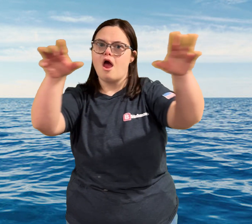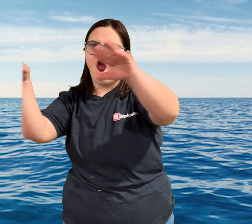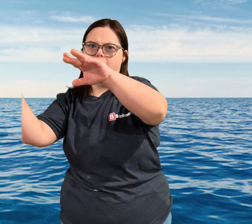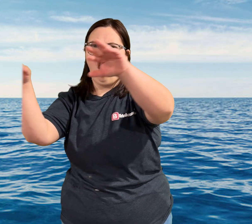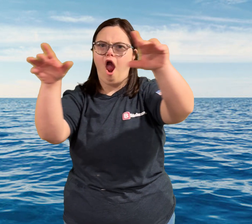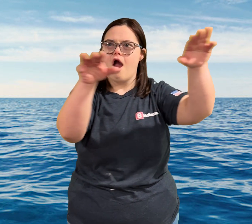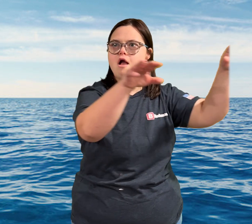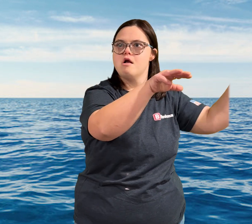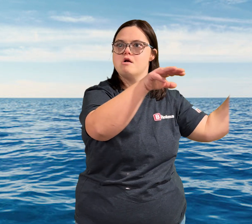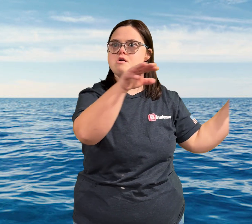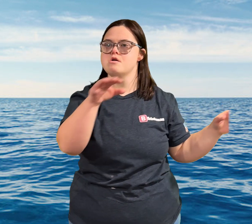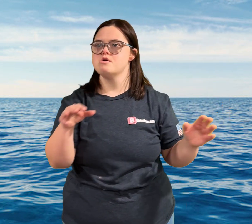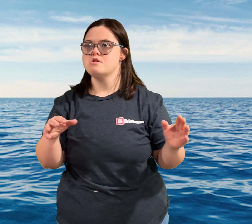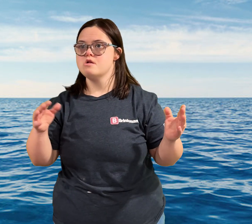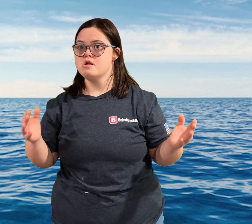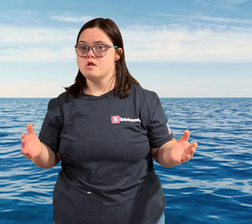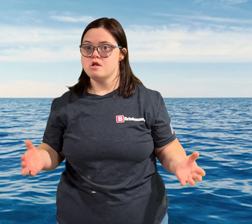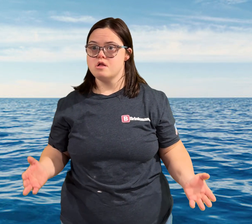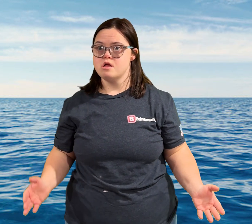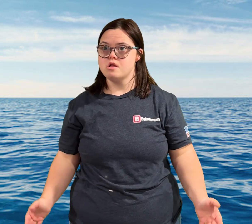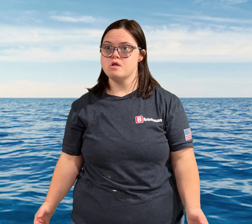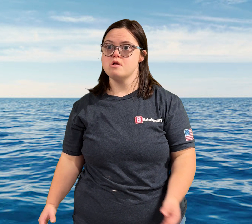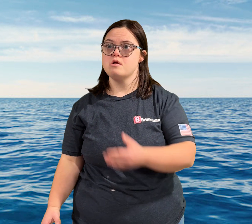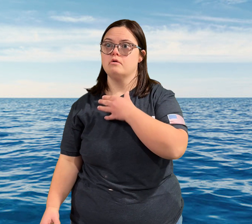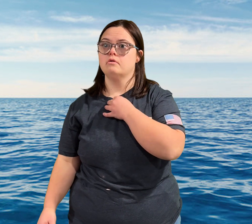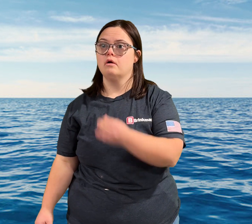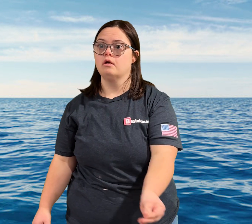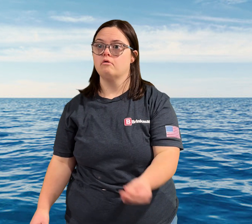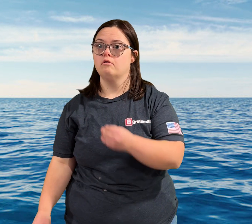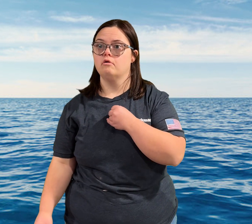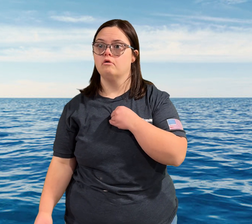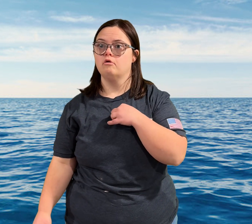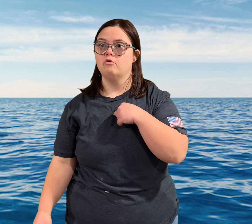above. Wish I could be.